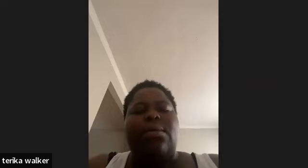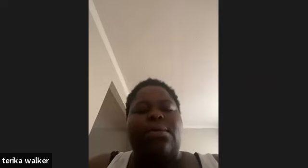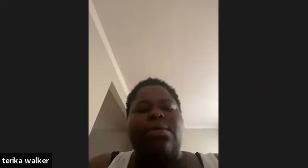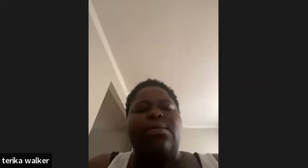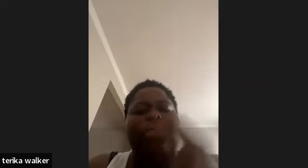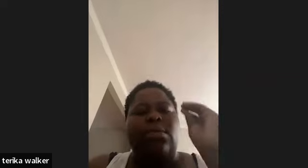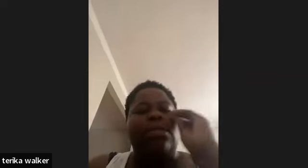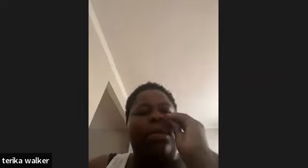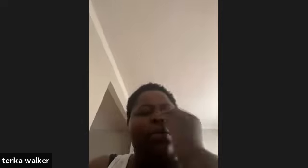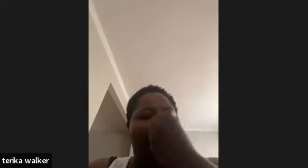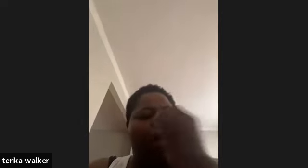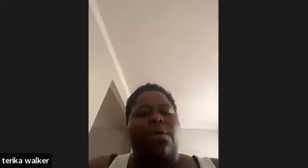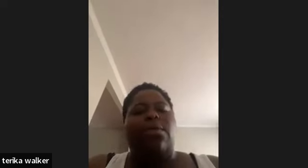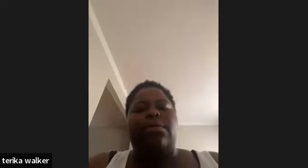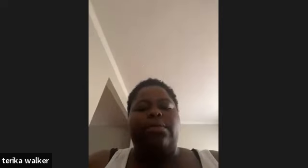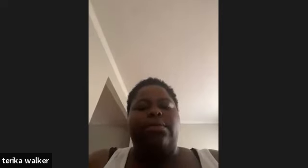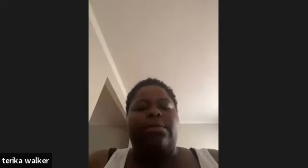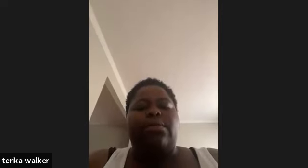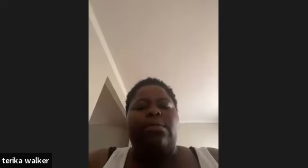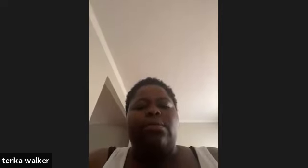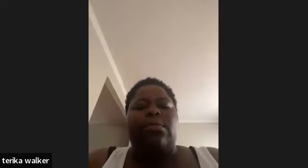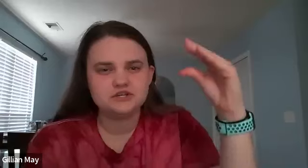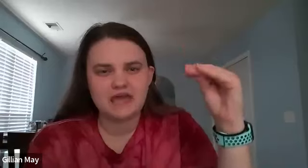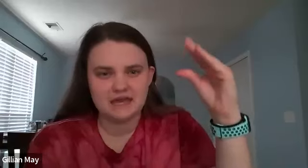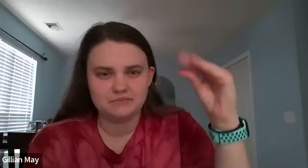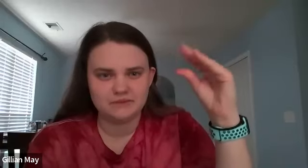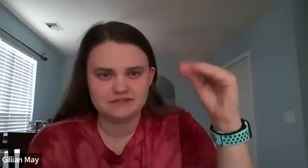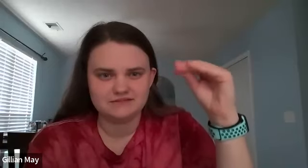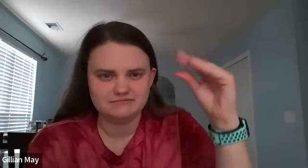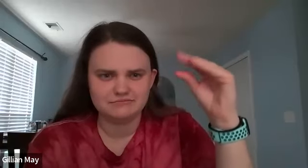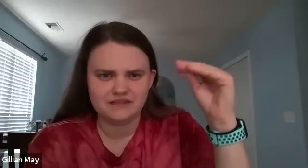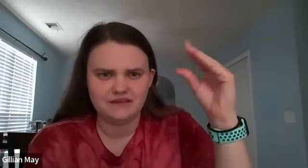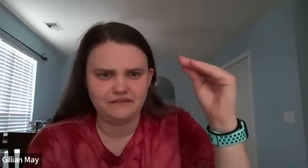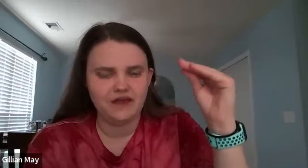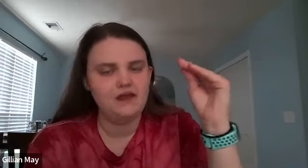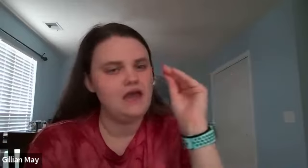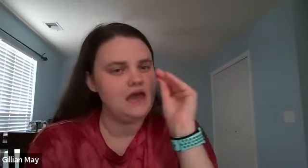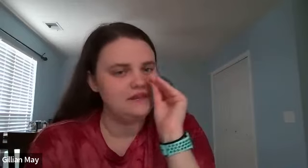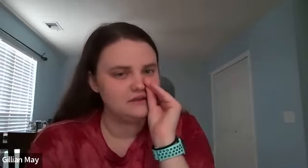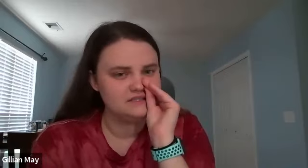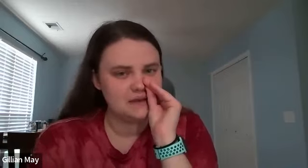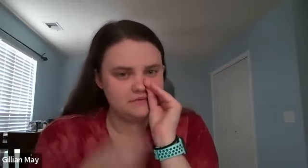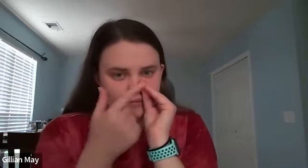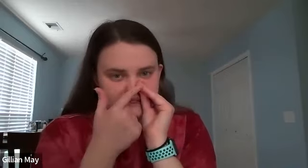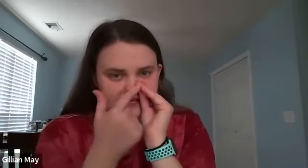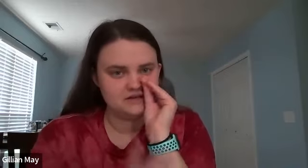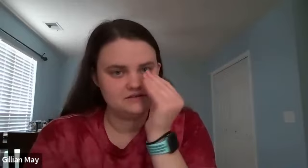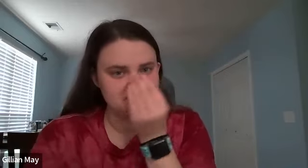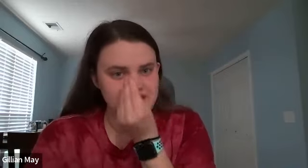It's like that. It's almost like you're doing hand puppets. Think like that. And then you're going to tap it from one side of your nose to the